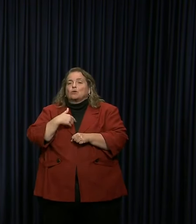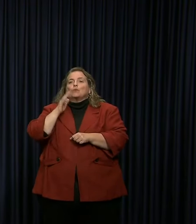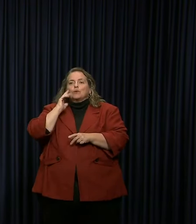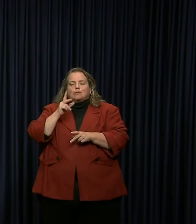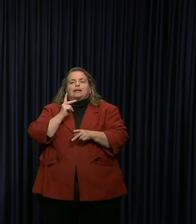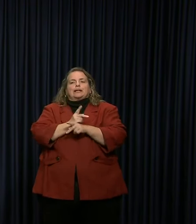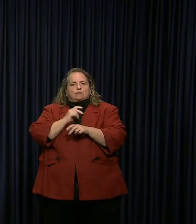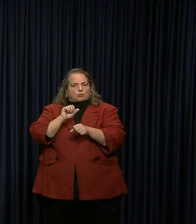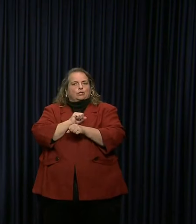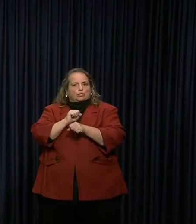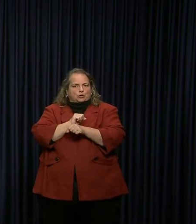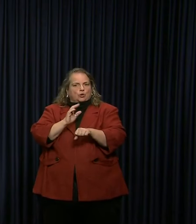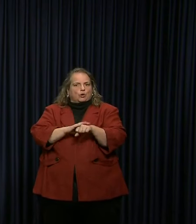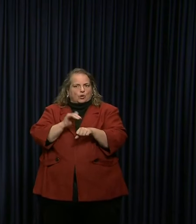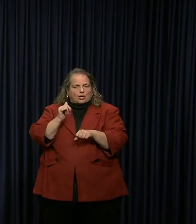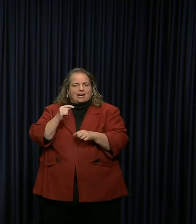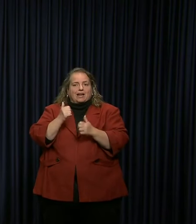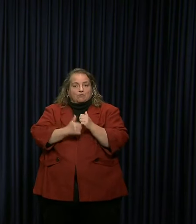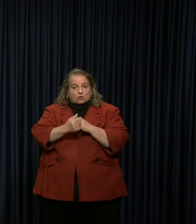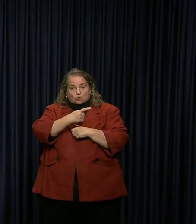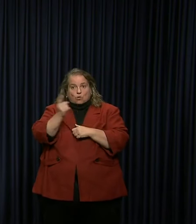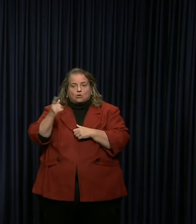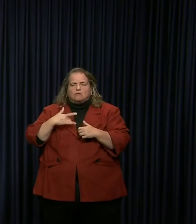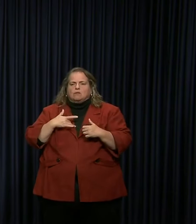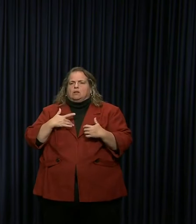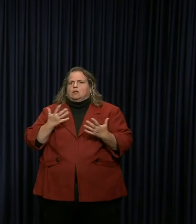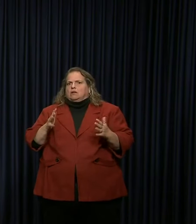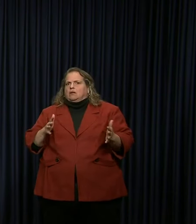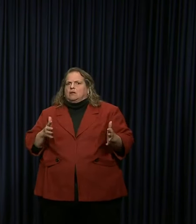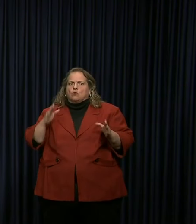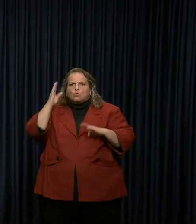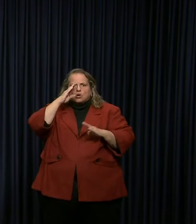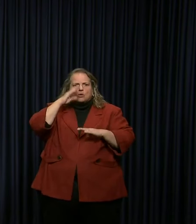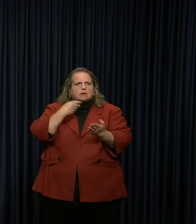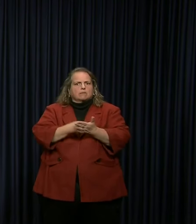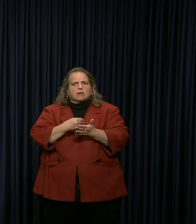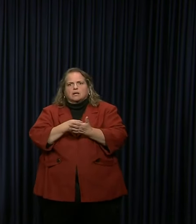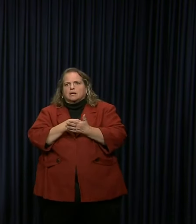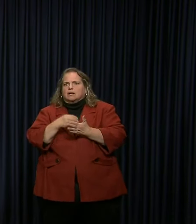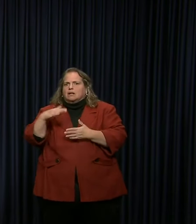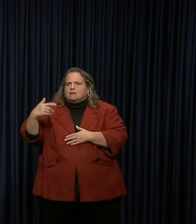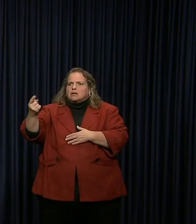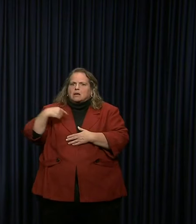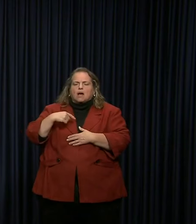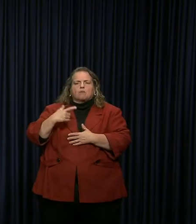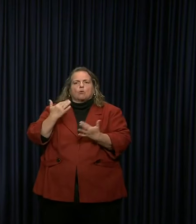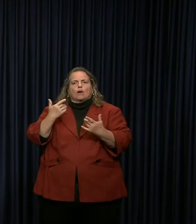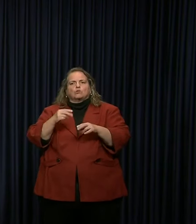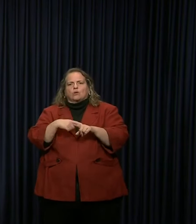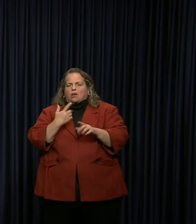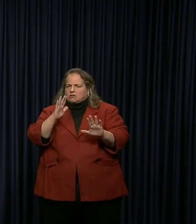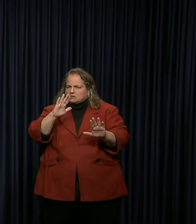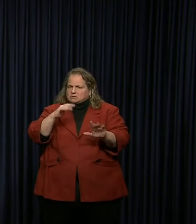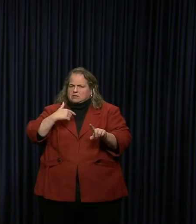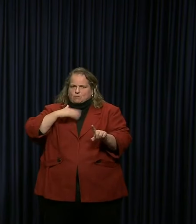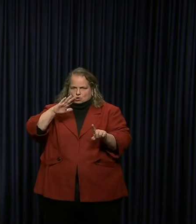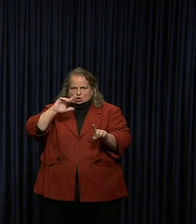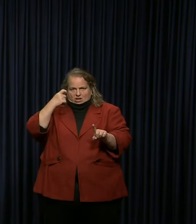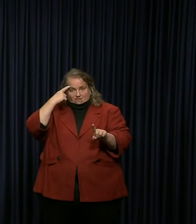to everyone out there that is anxious and worried that their payment won't come, that's having to wait too long, it's on me. I'm your